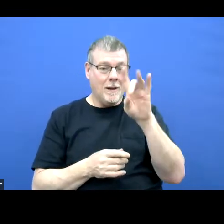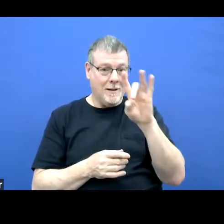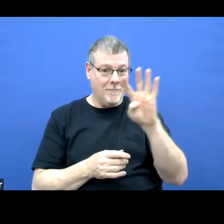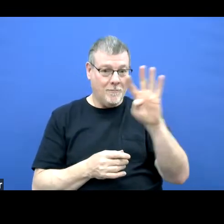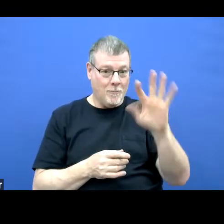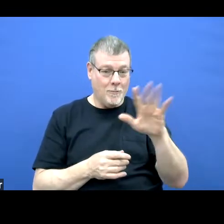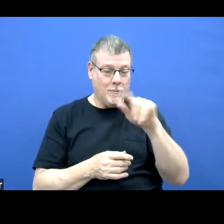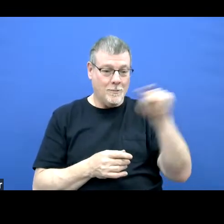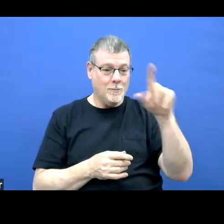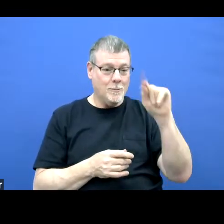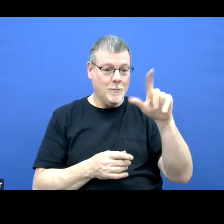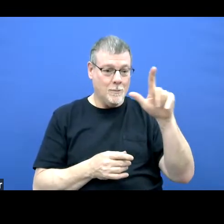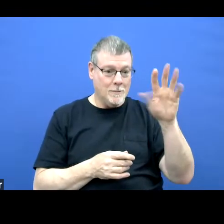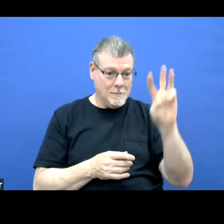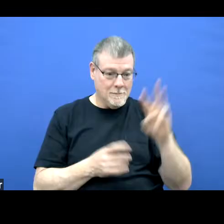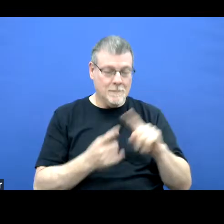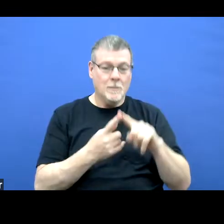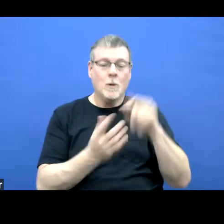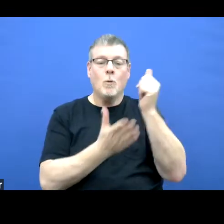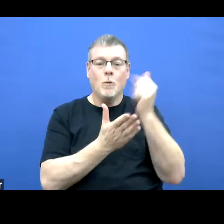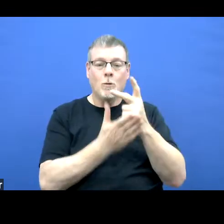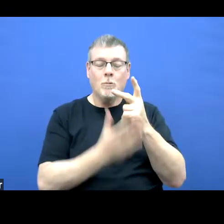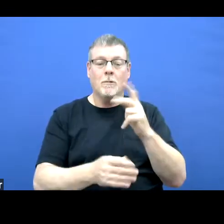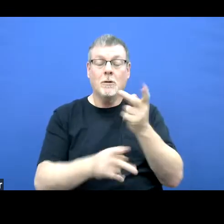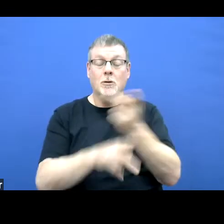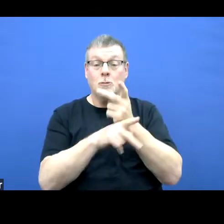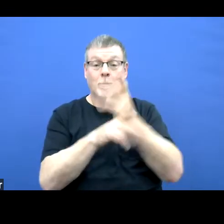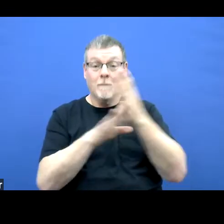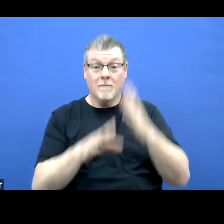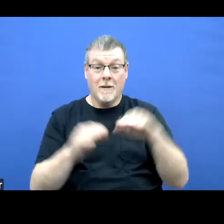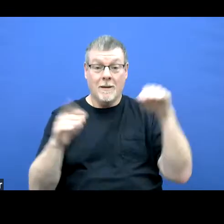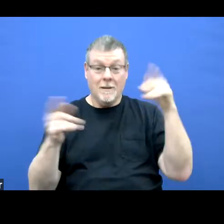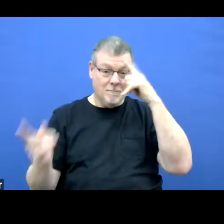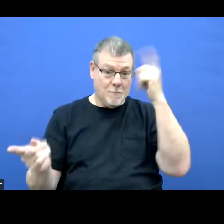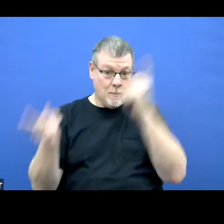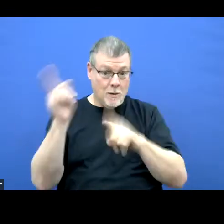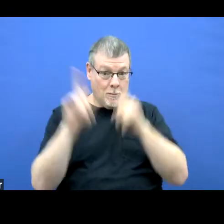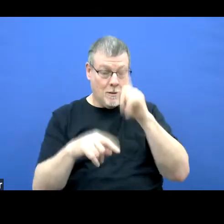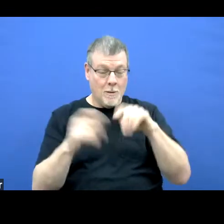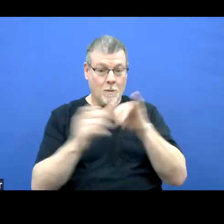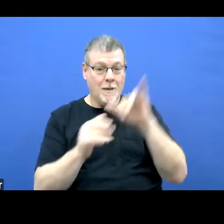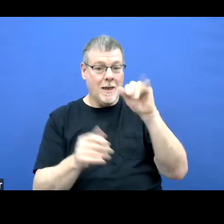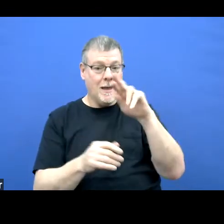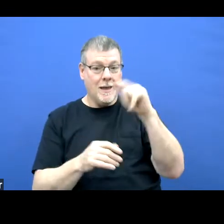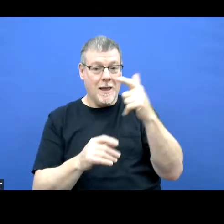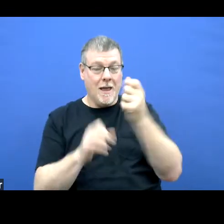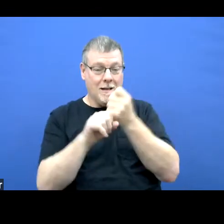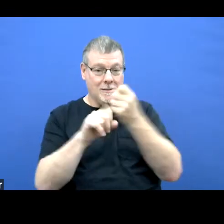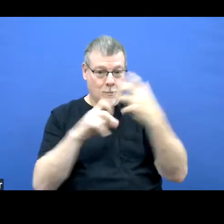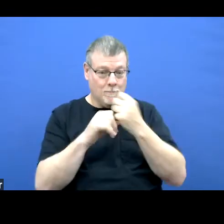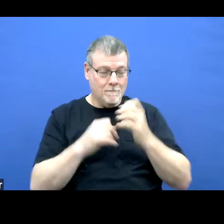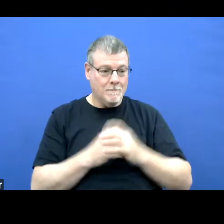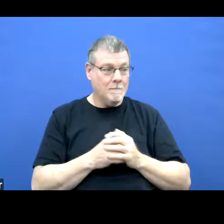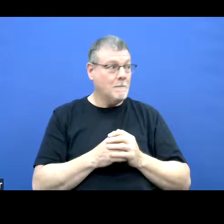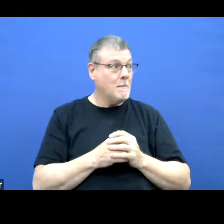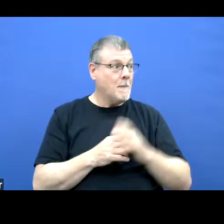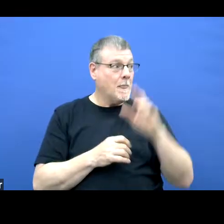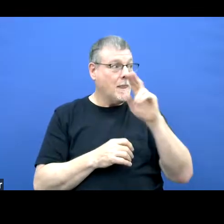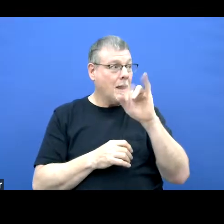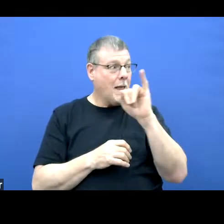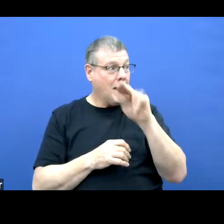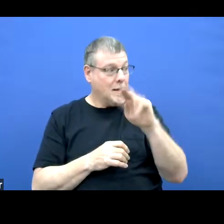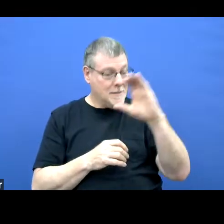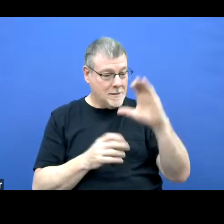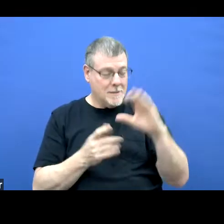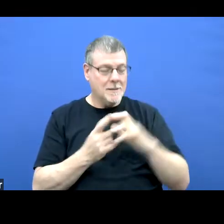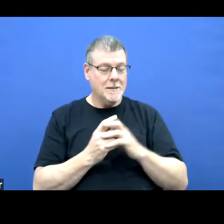9-184, 2026 to authorize the supervisor to enter into a contract with Young Explosives Inc. or